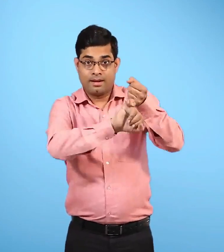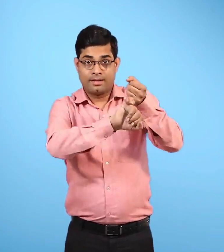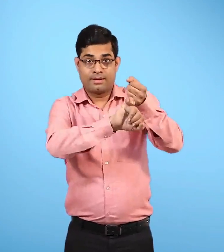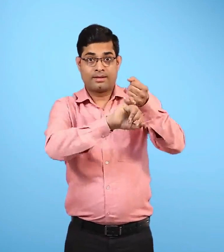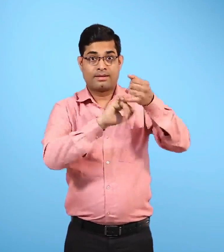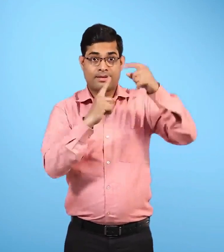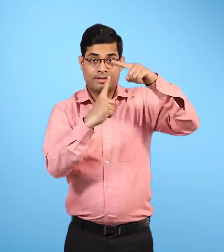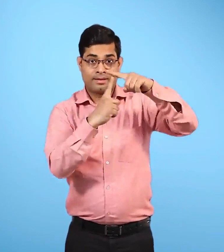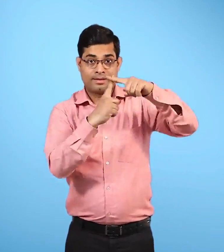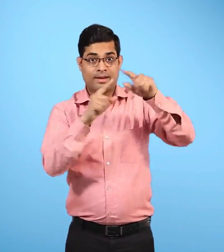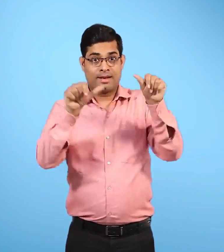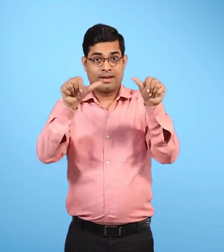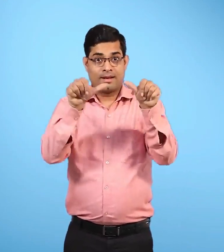Stare.